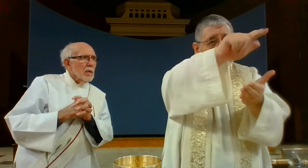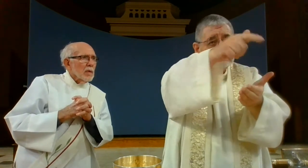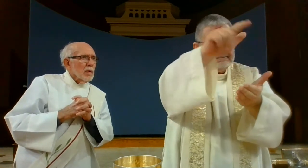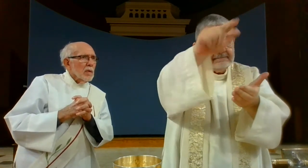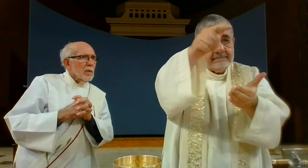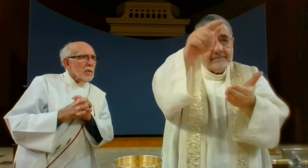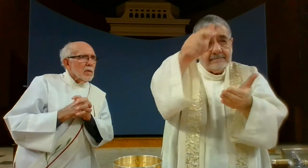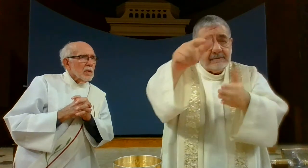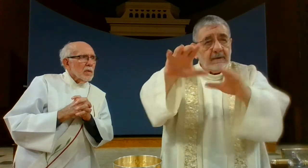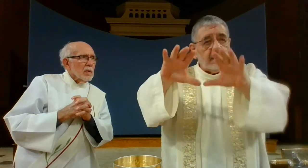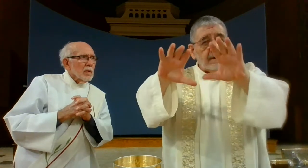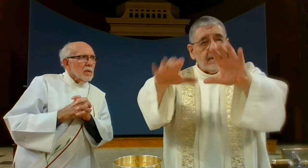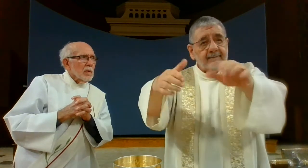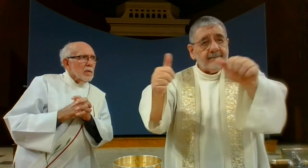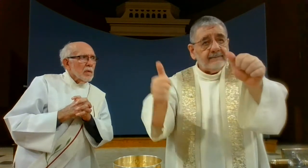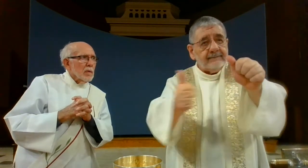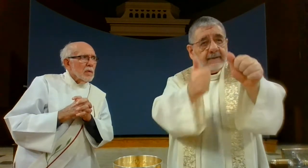gave it to his disciples, saying,